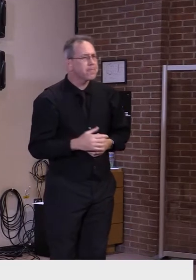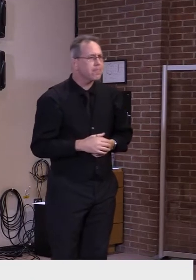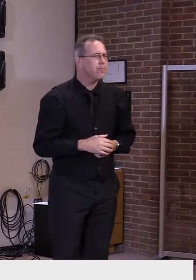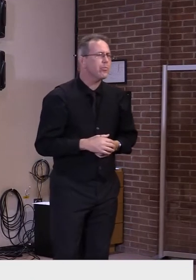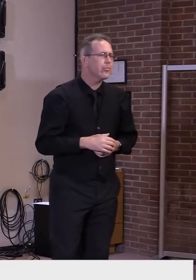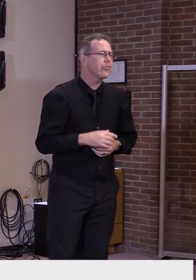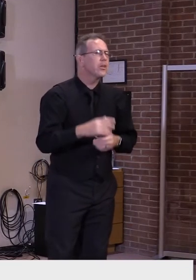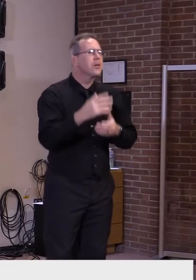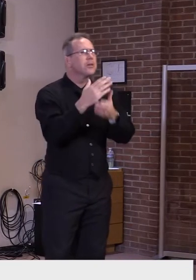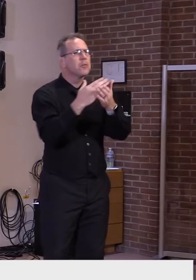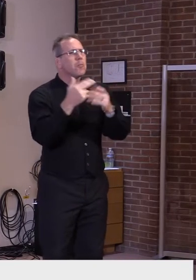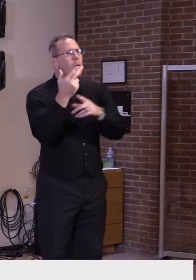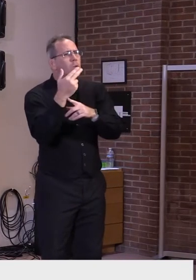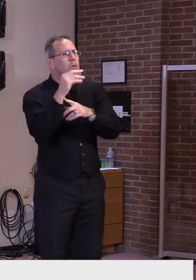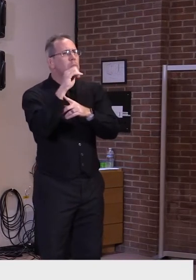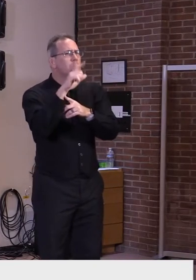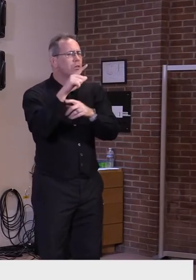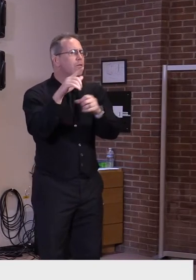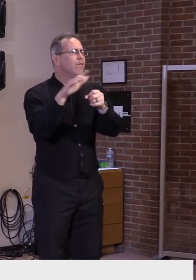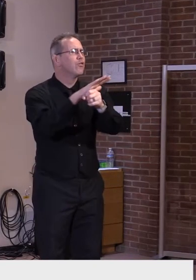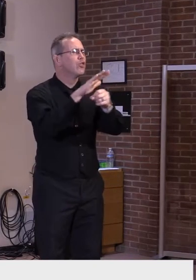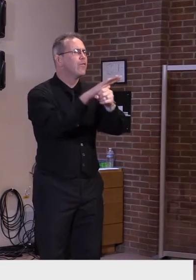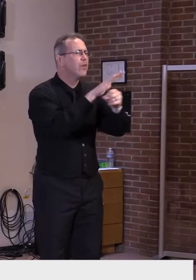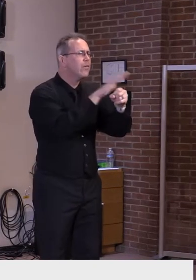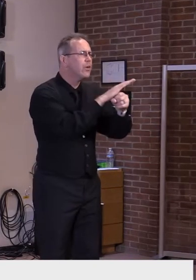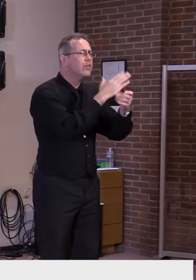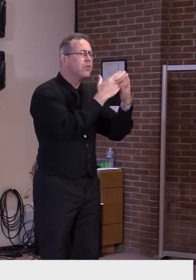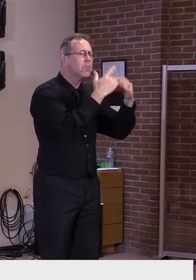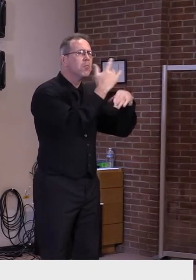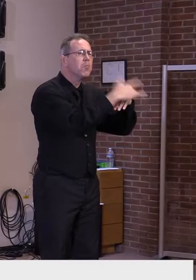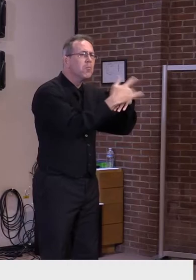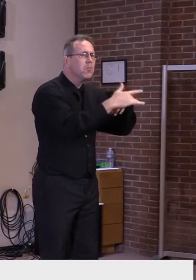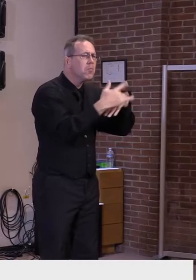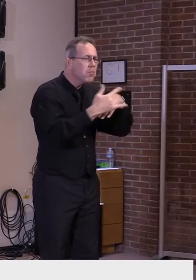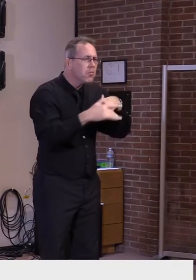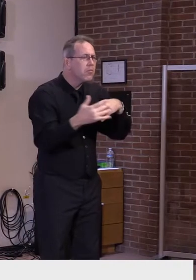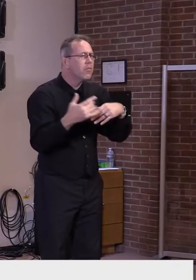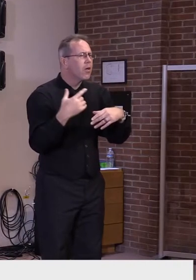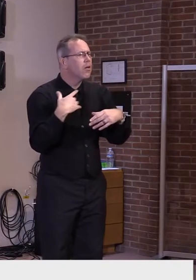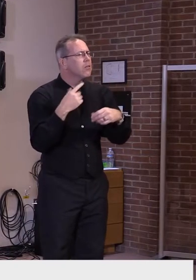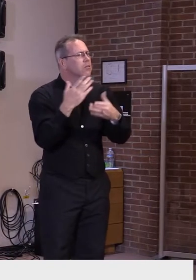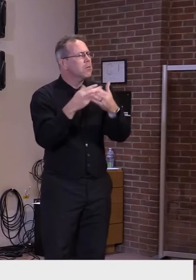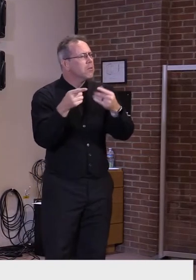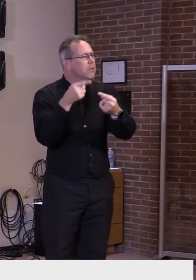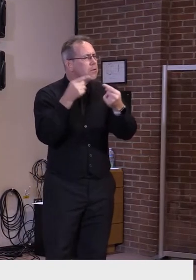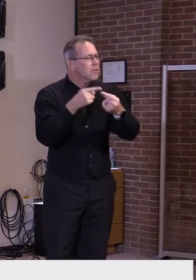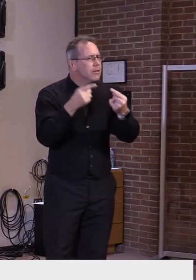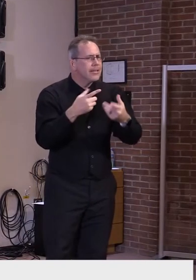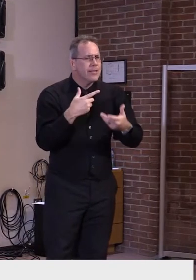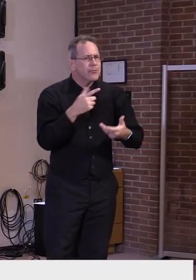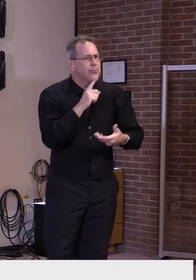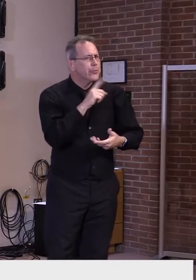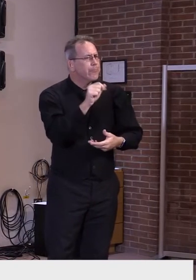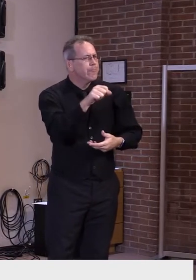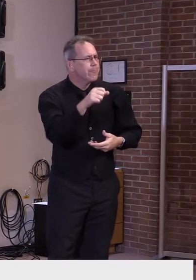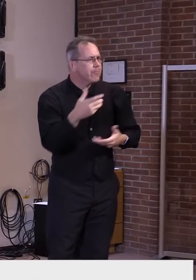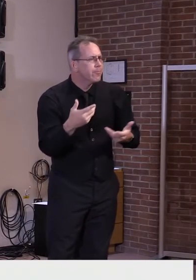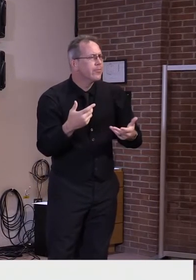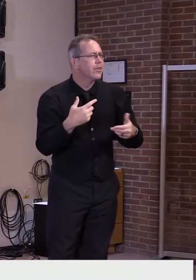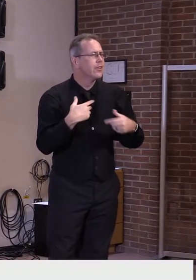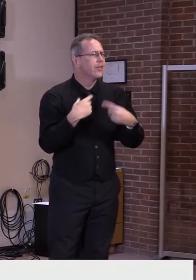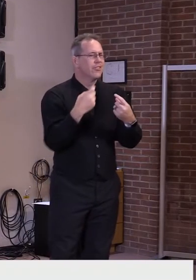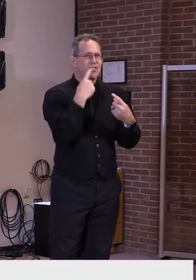in the recent past, and I haven't gotten an update of where we are on that in terms of